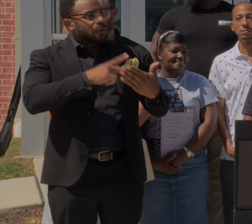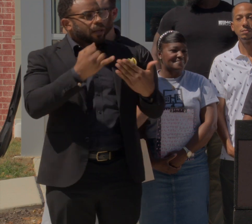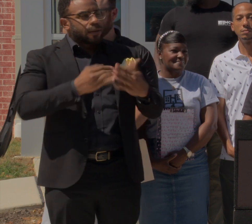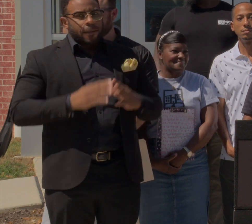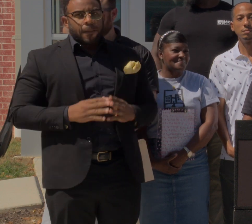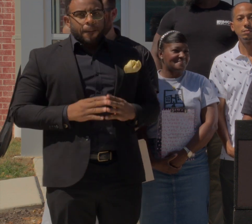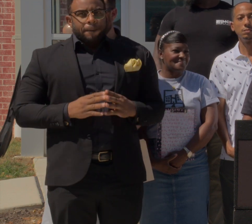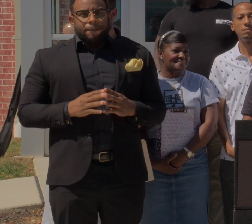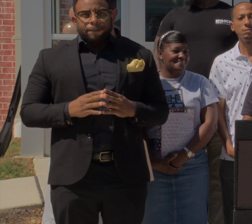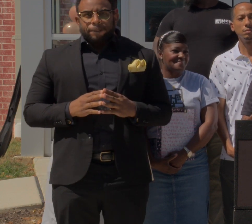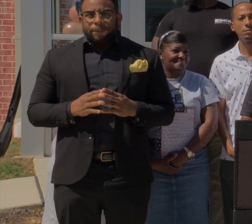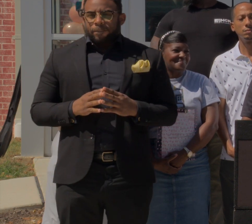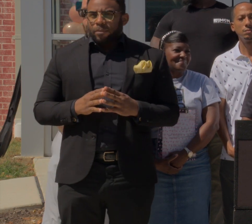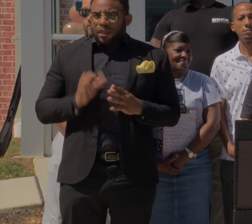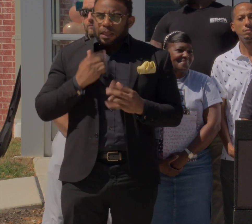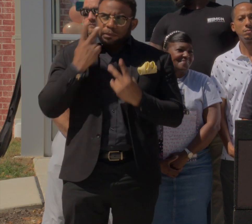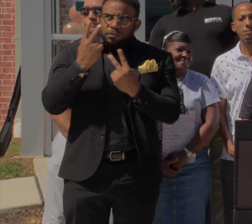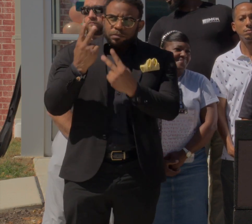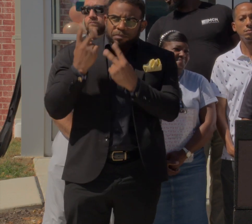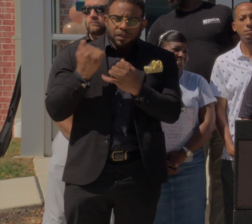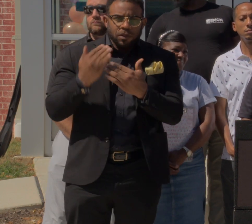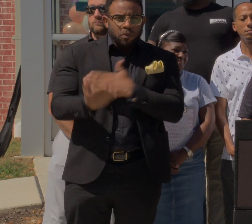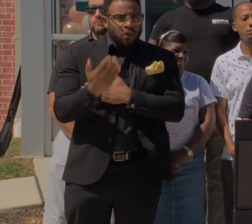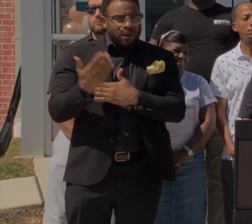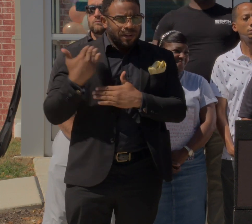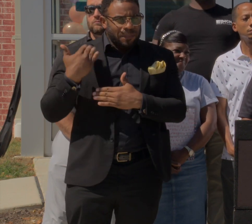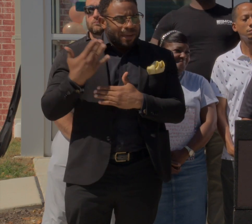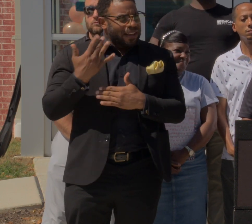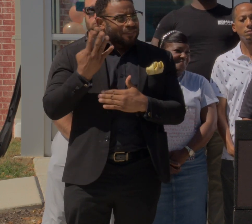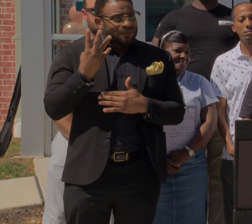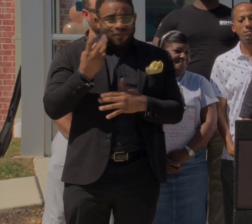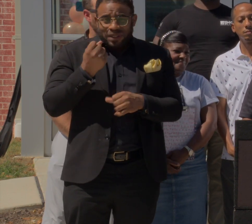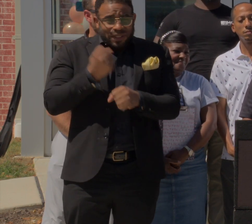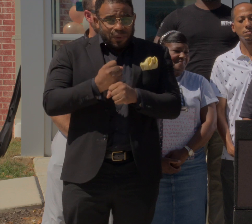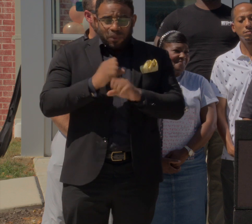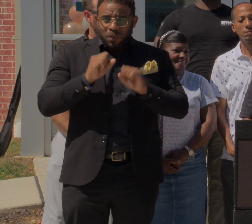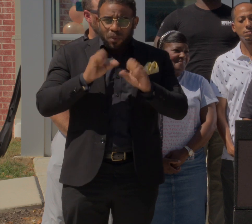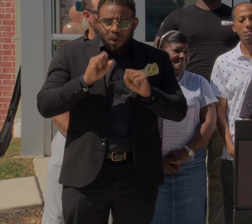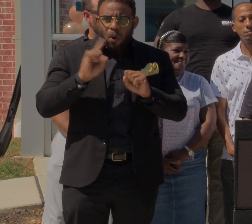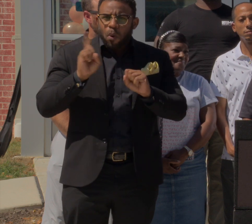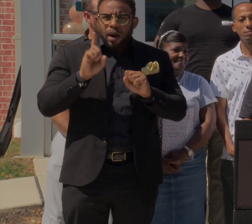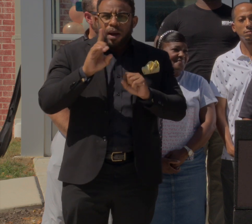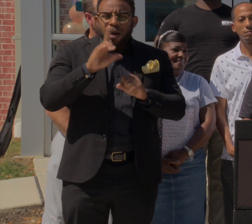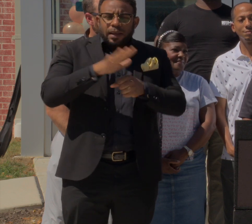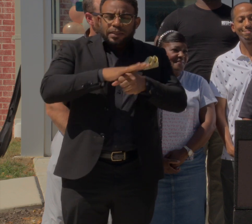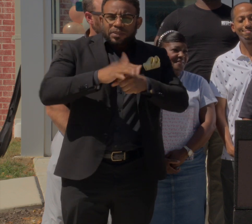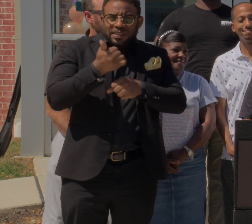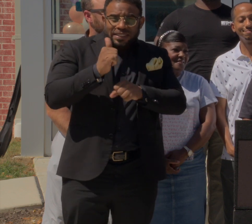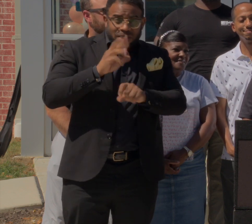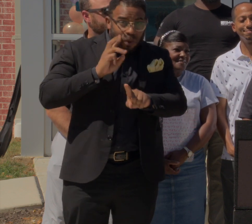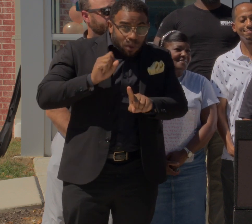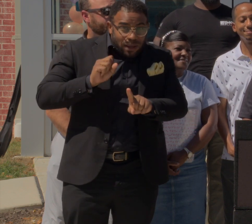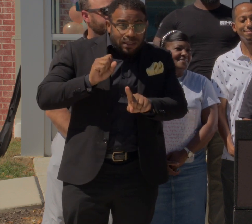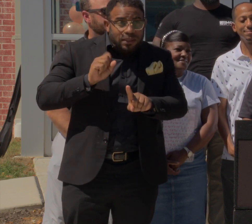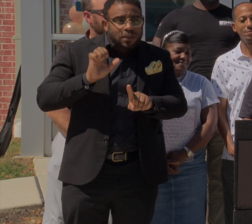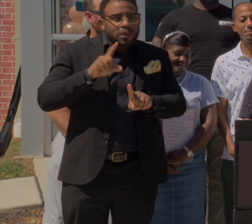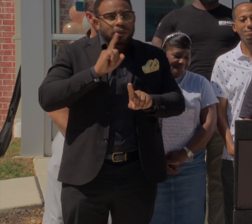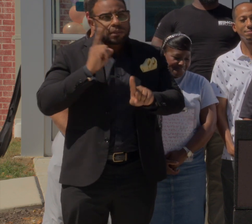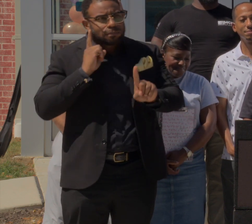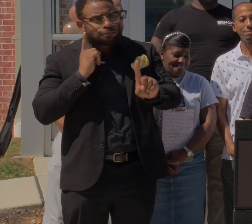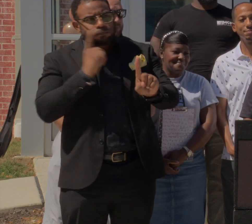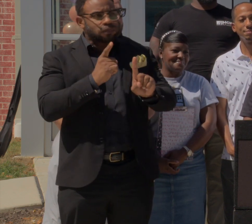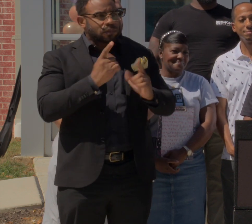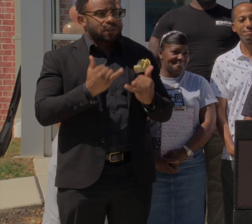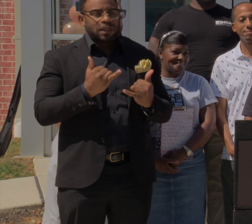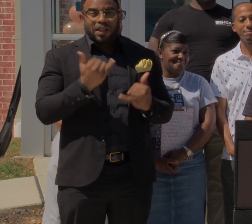project. As I reflected this morning over the past 4 years of where District 10 was and where District 10 is